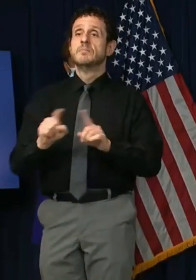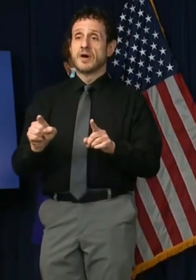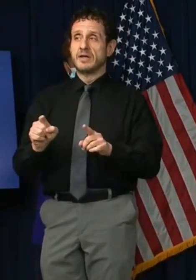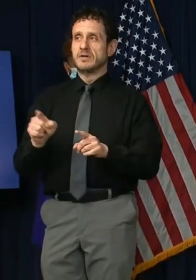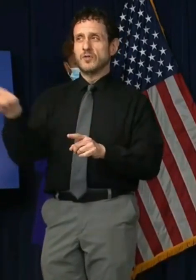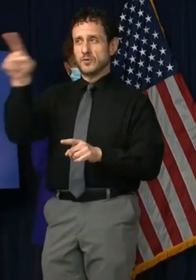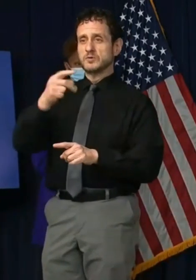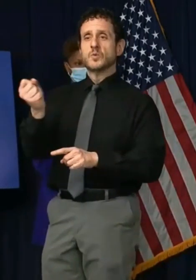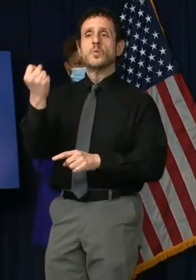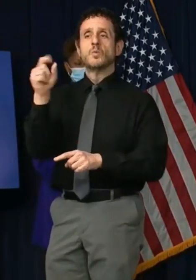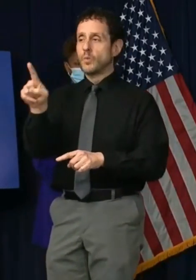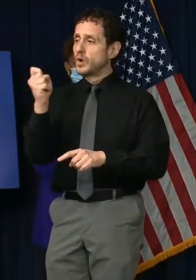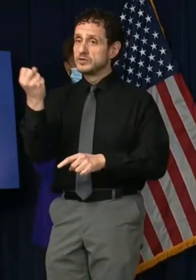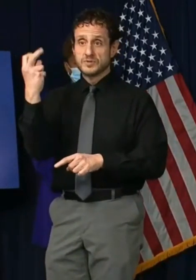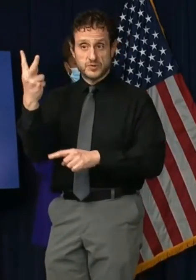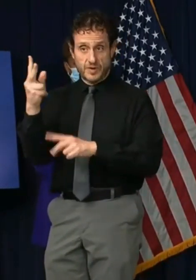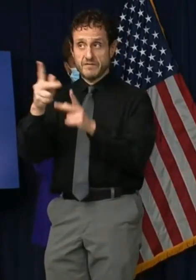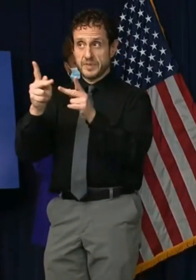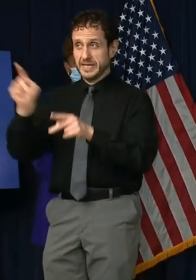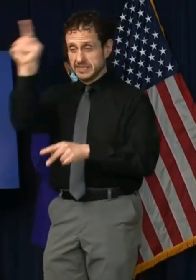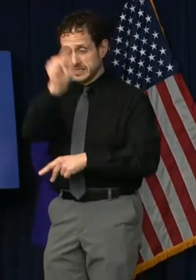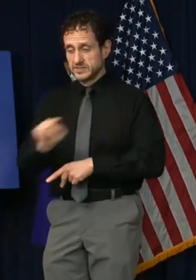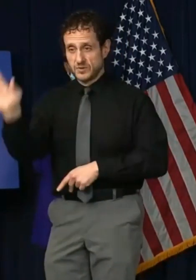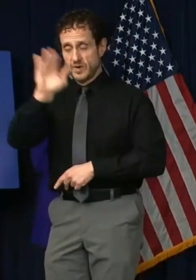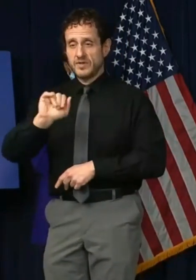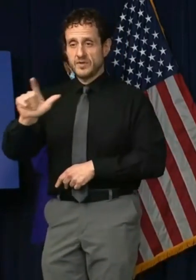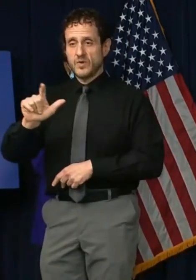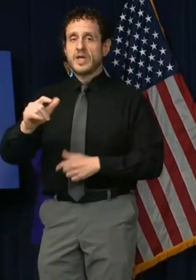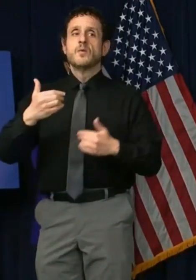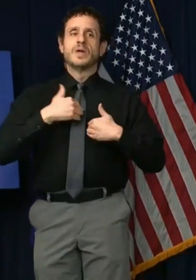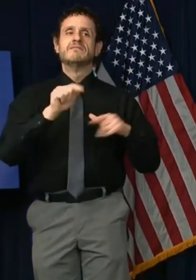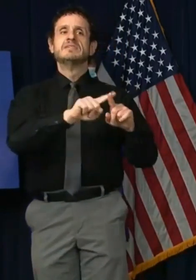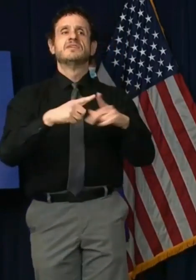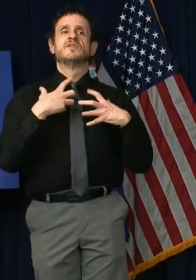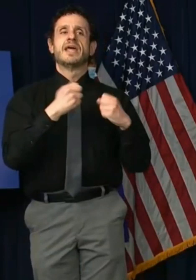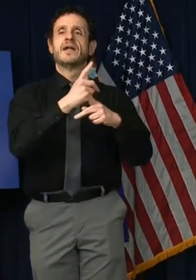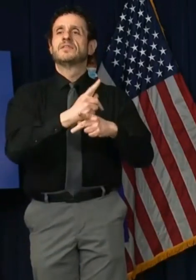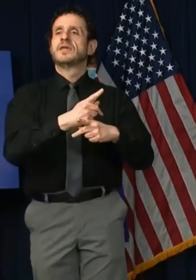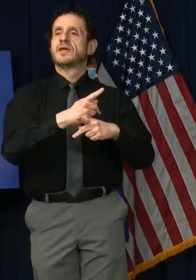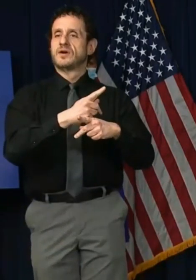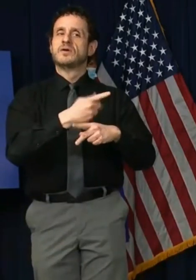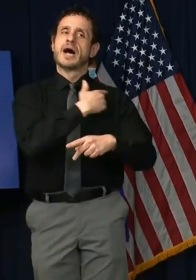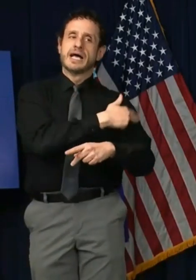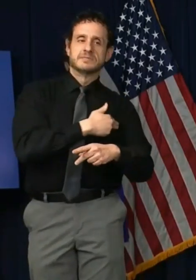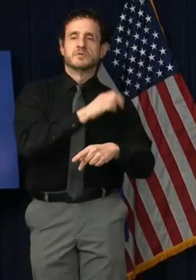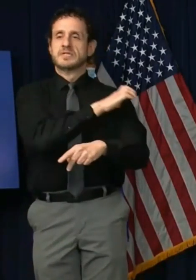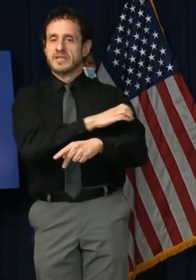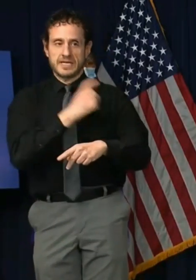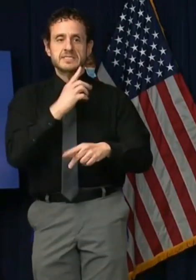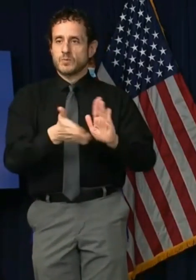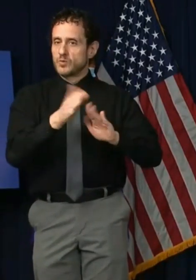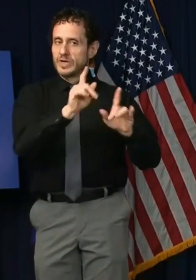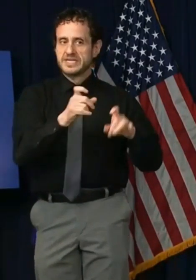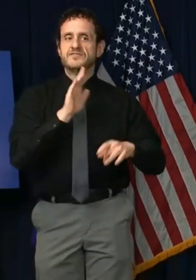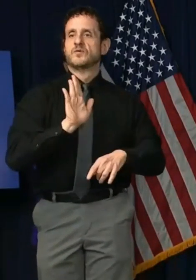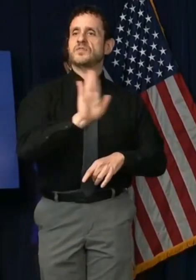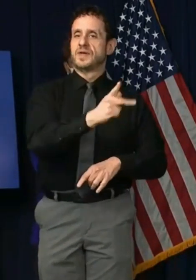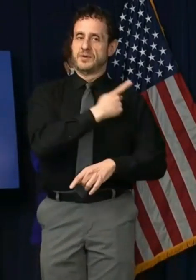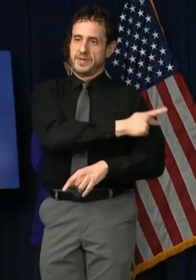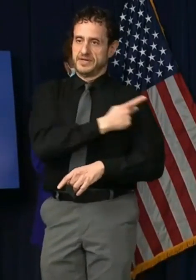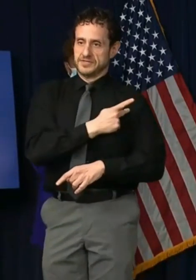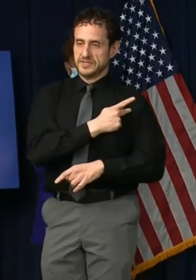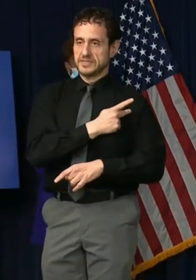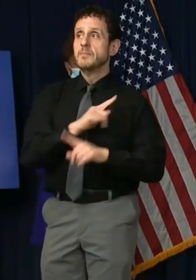112 locations, there are healthcare providers that conduct tests for their own existing patients. The full list